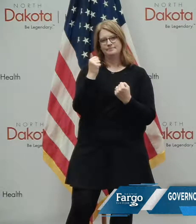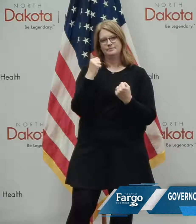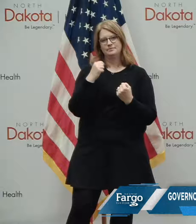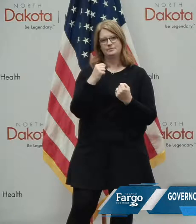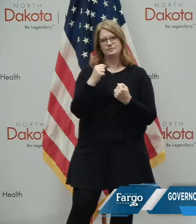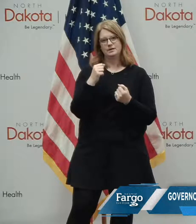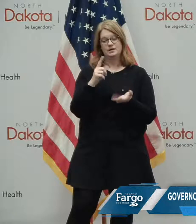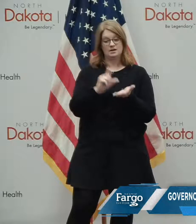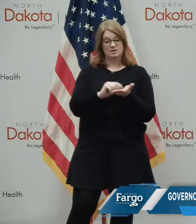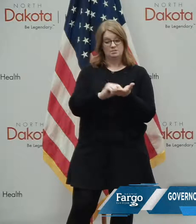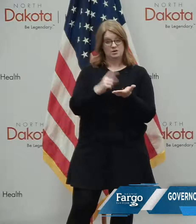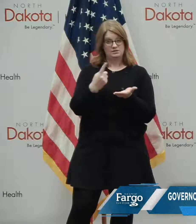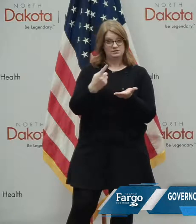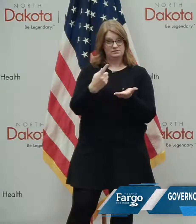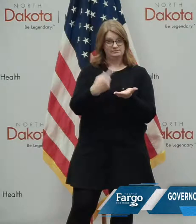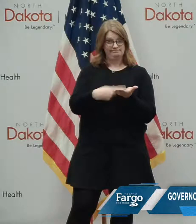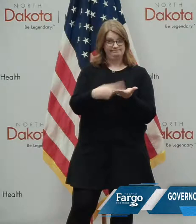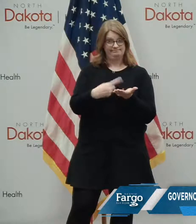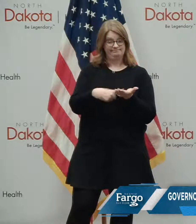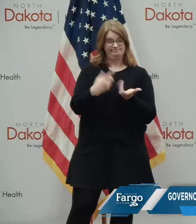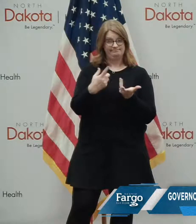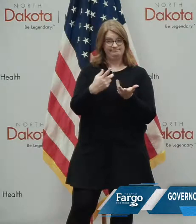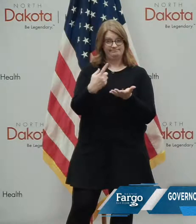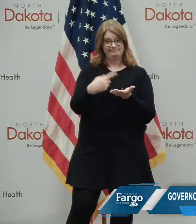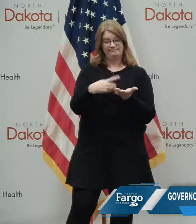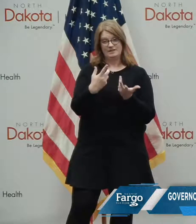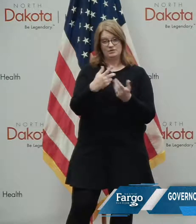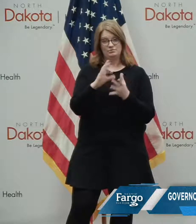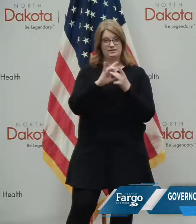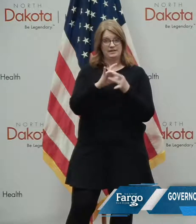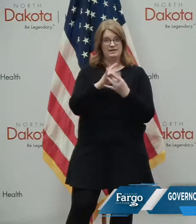press conference right here at the Capitol about getting flu shots, and it was